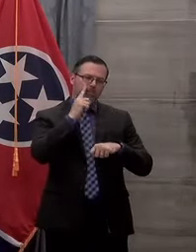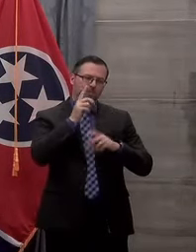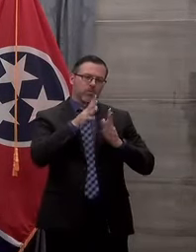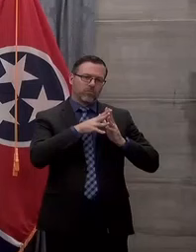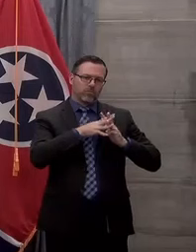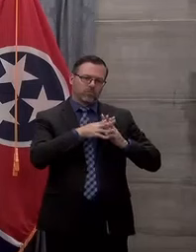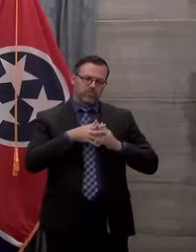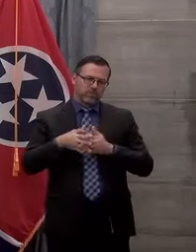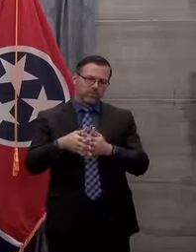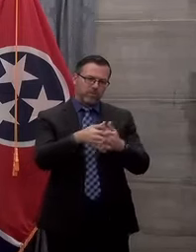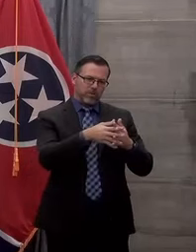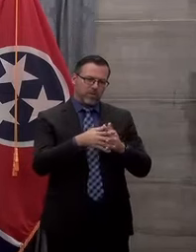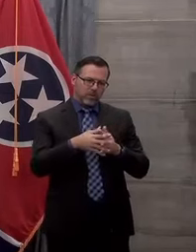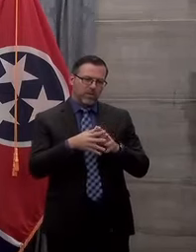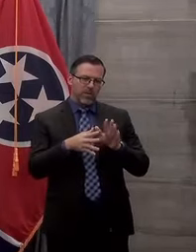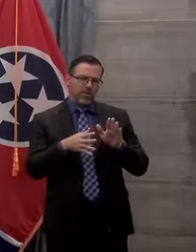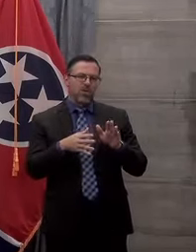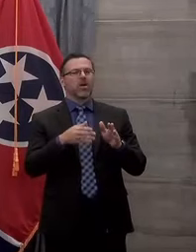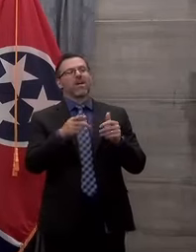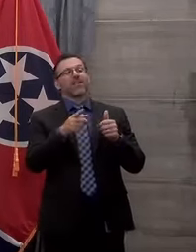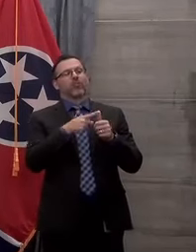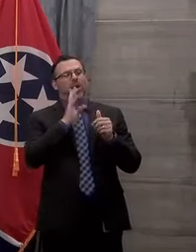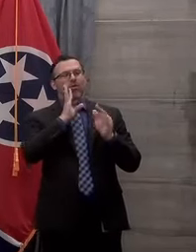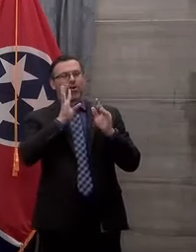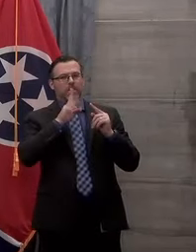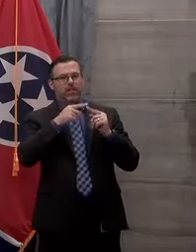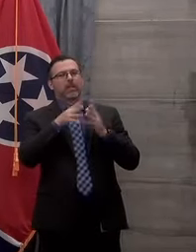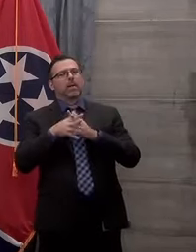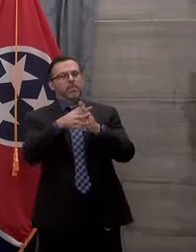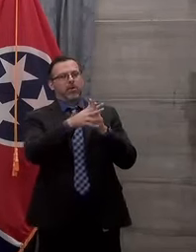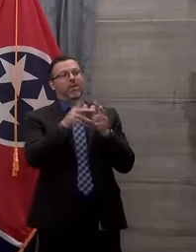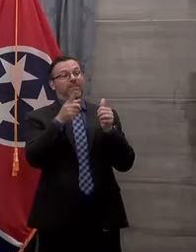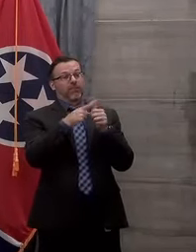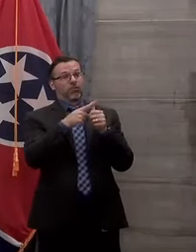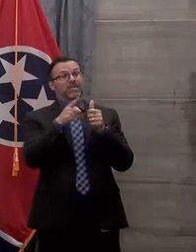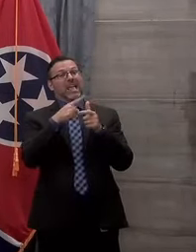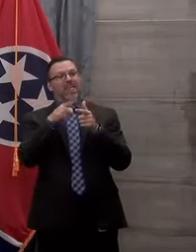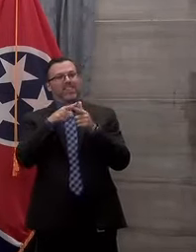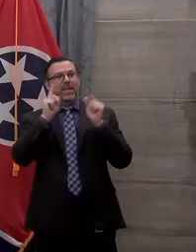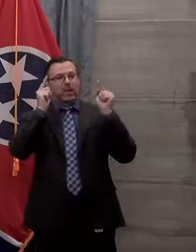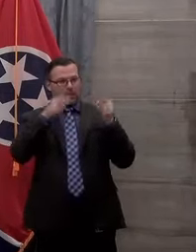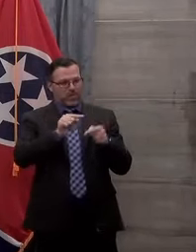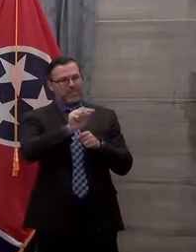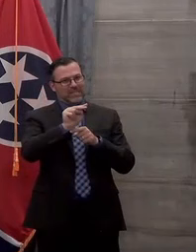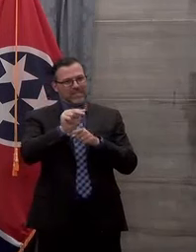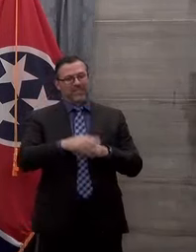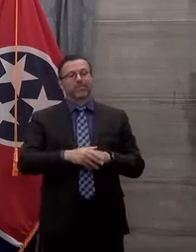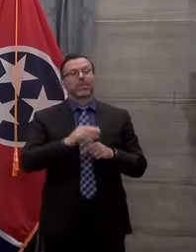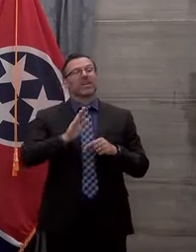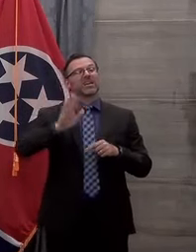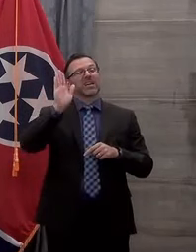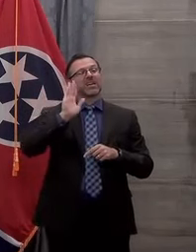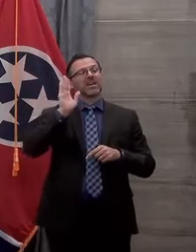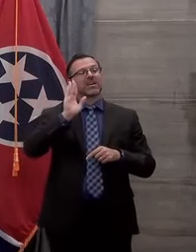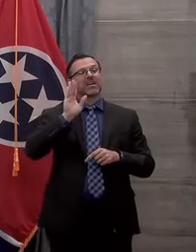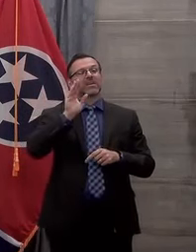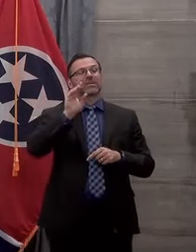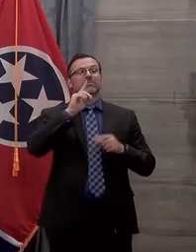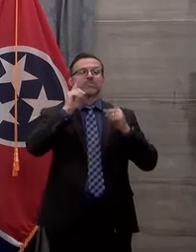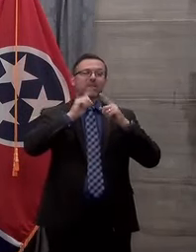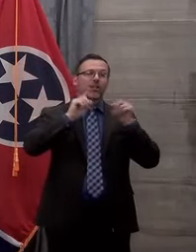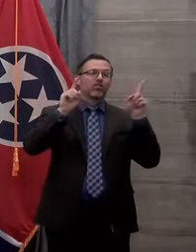I specifically answer your question, the country has, since the signing of the Declaration of Independence, this country has been